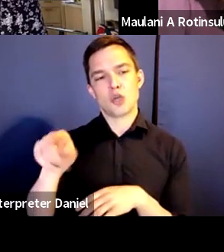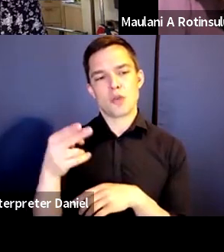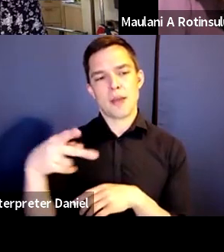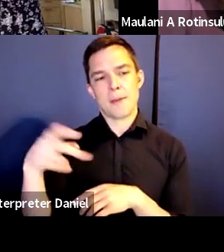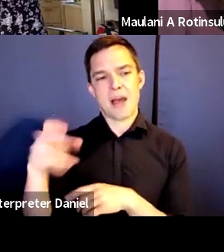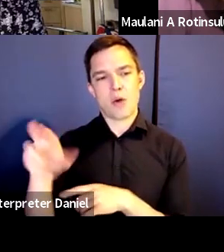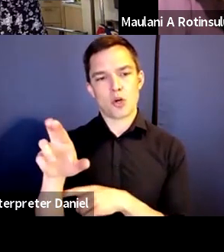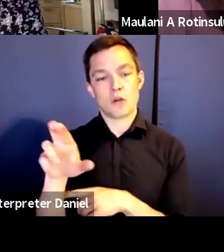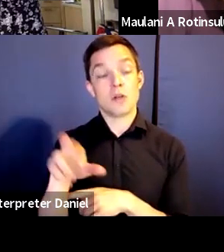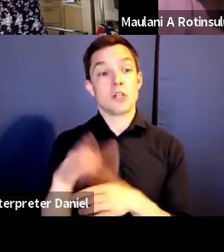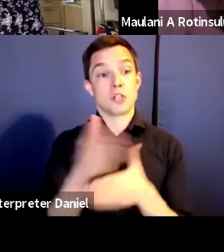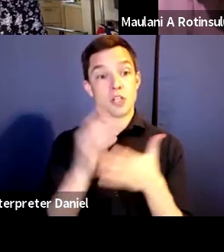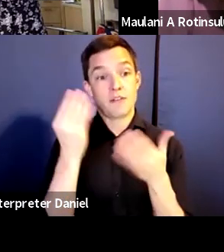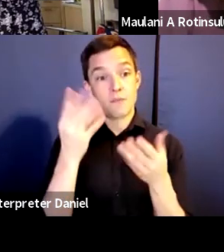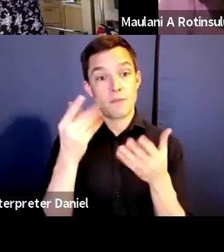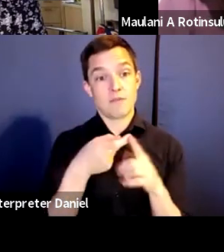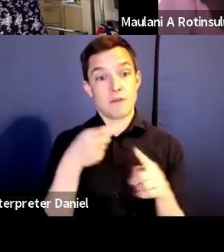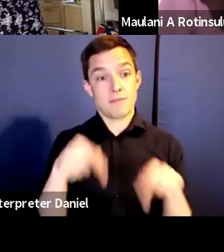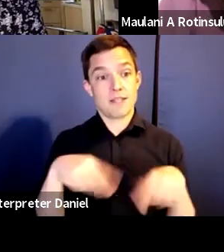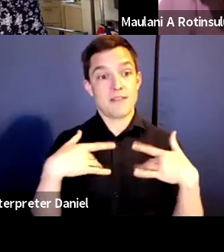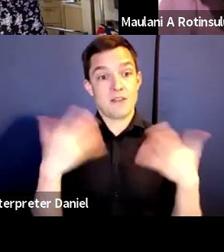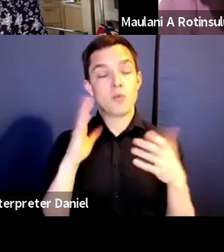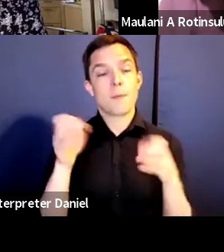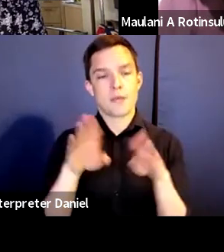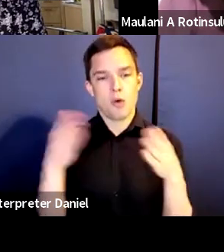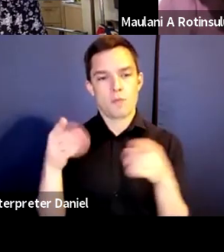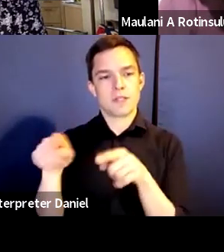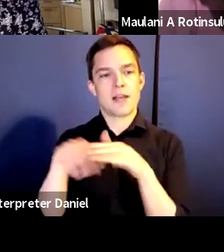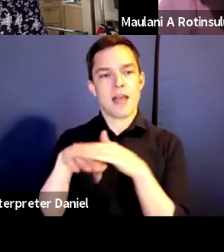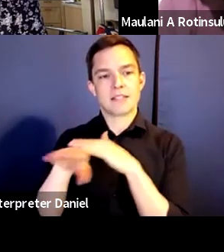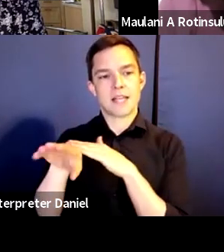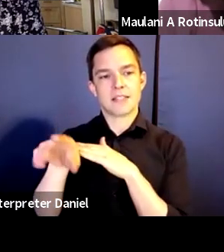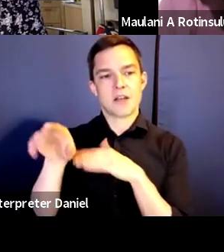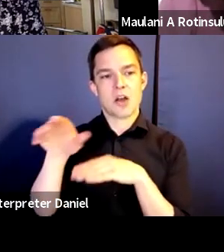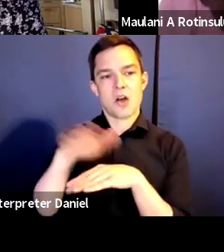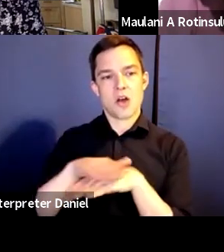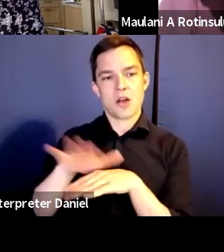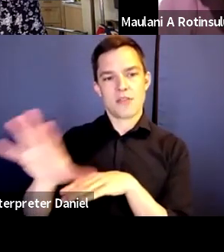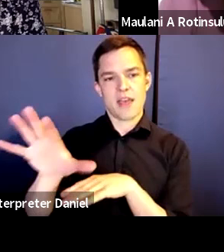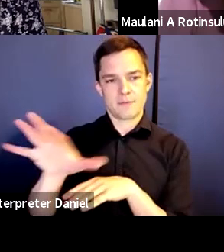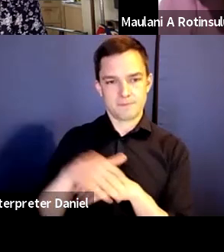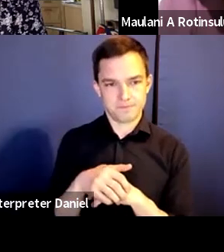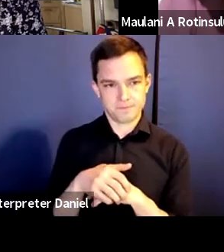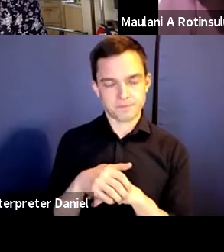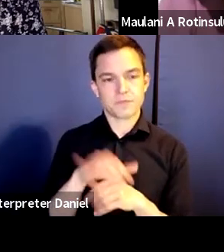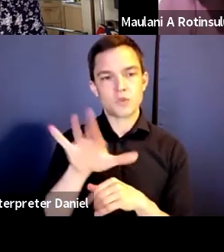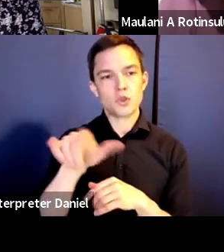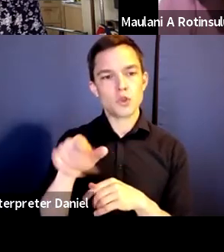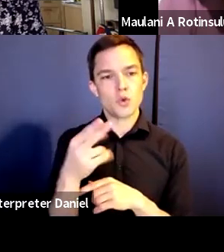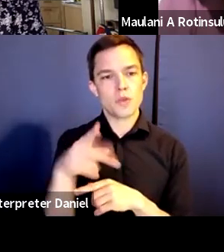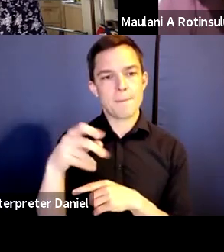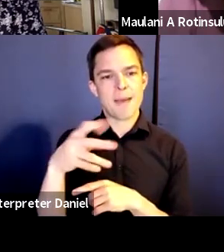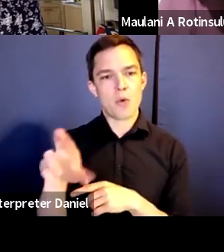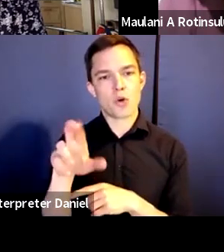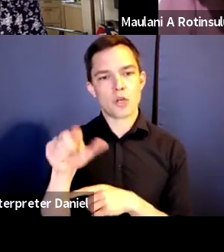that we will be sharing about this event, it will be open access on that platform. So again, that's